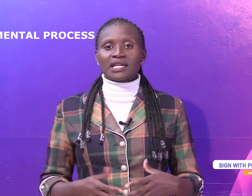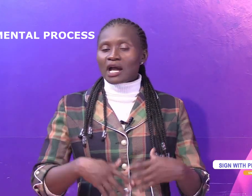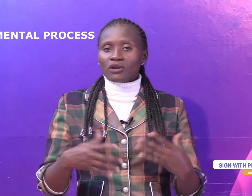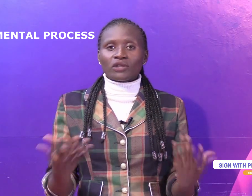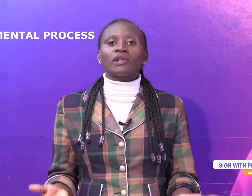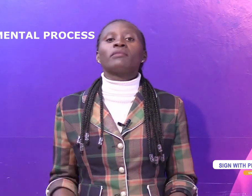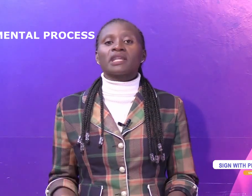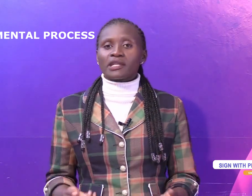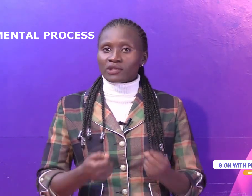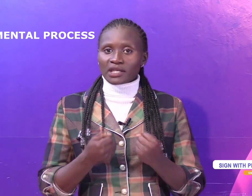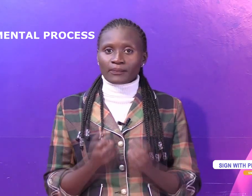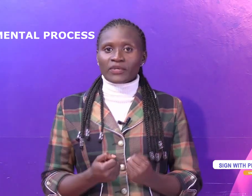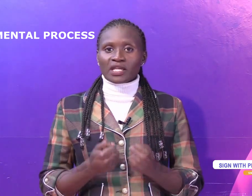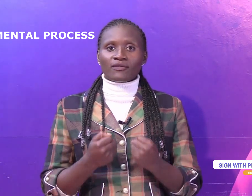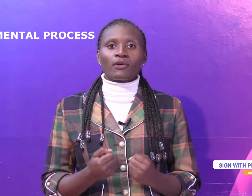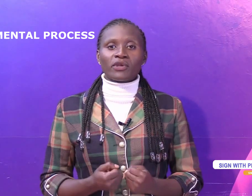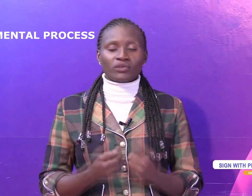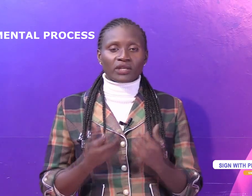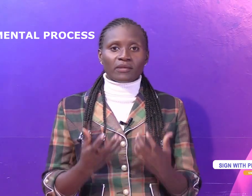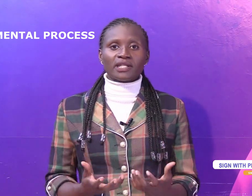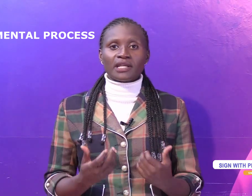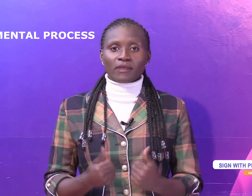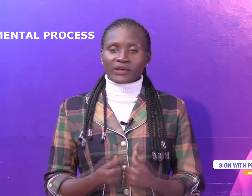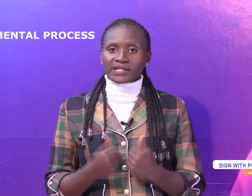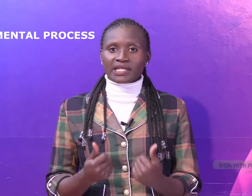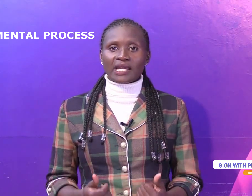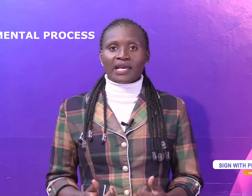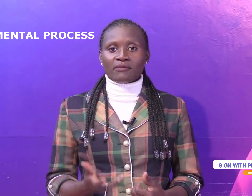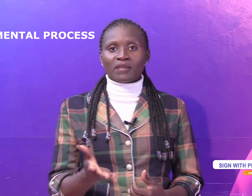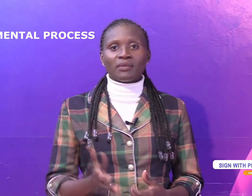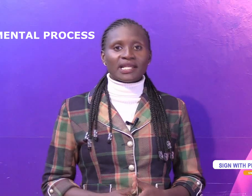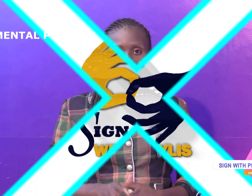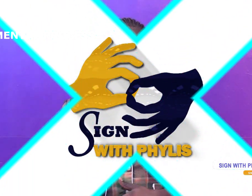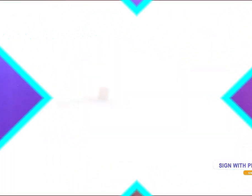will communicate with the deaf community when they meet them outside there. Be blessed. Amen.